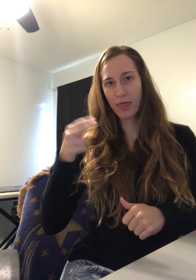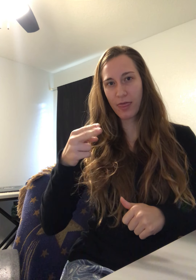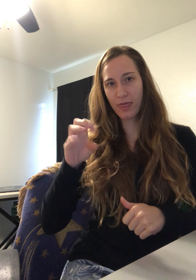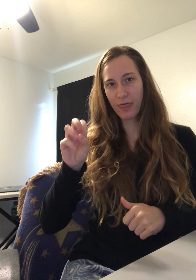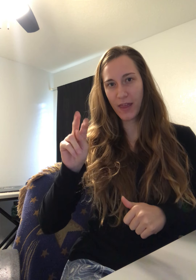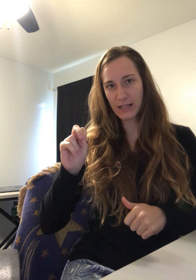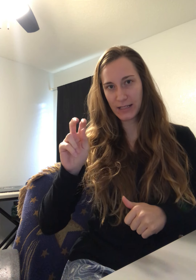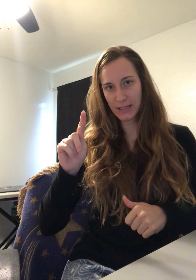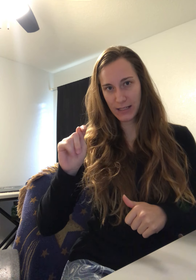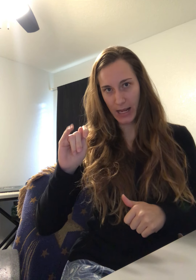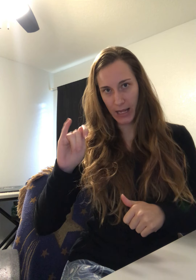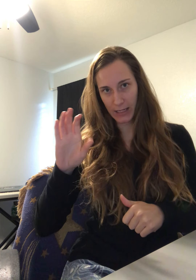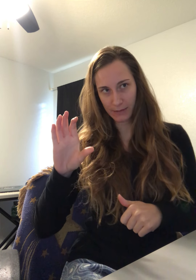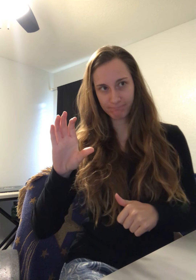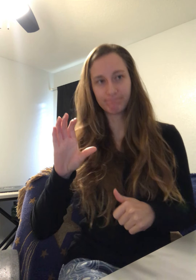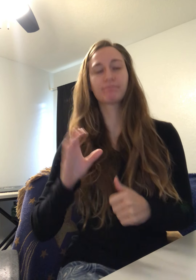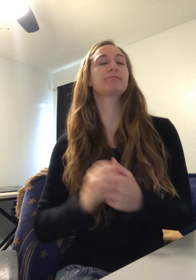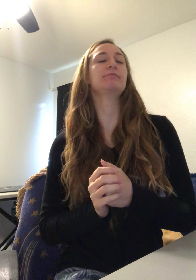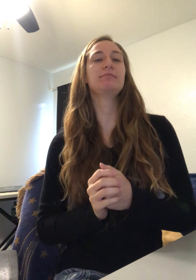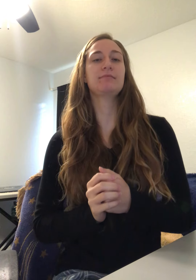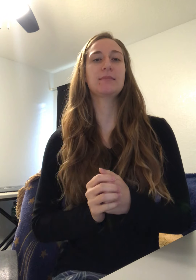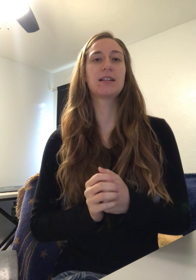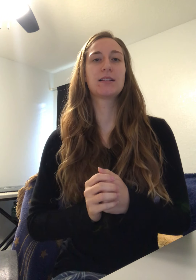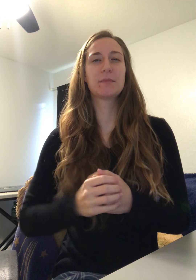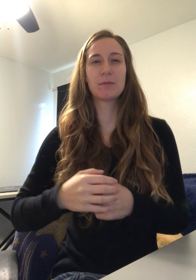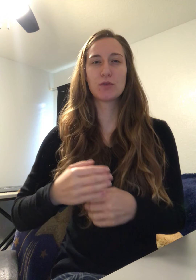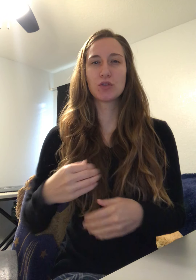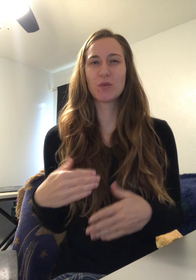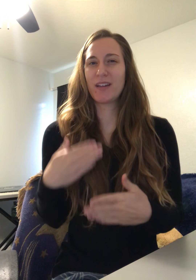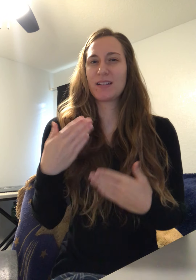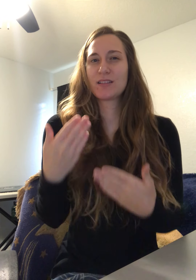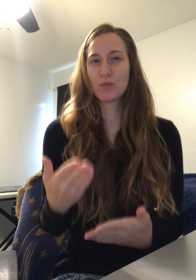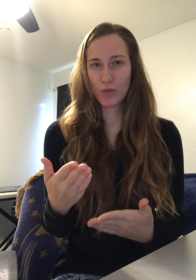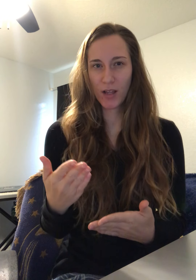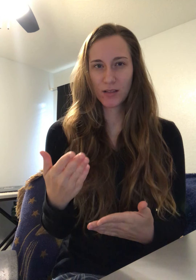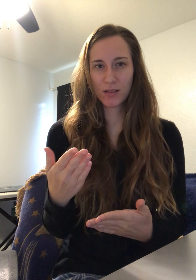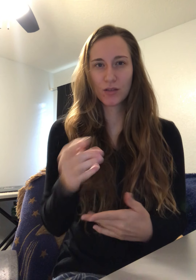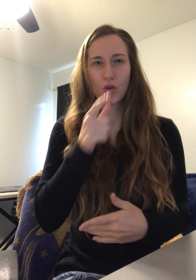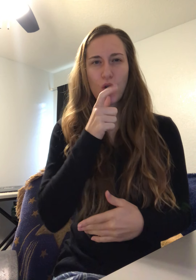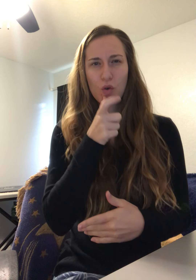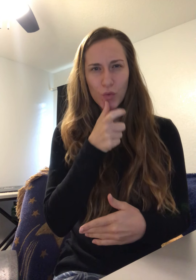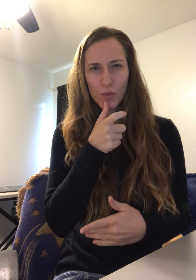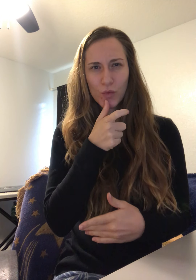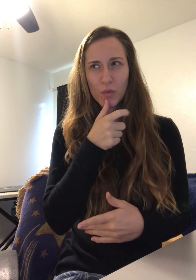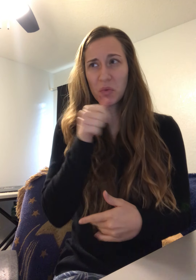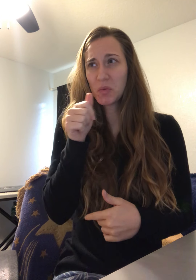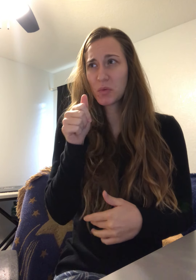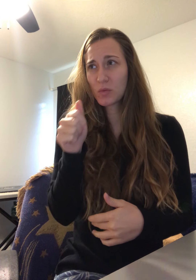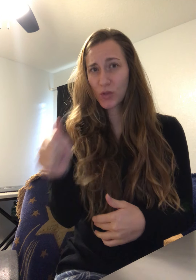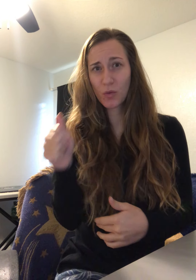fully express who they are. And when you have children, they're these miraculous people who come into your life. And if you